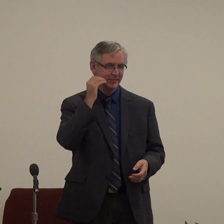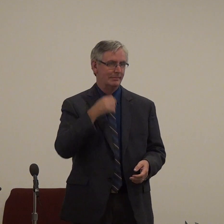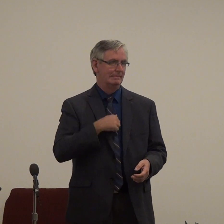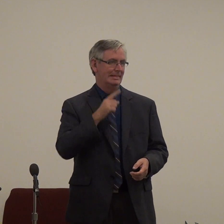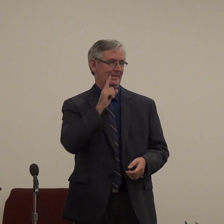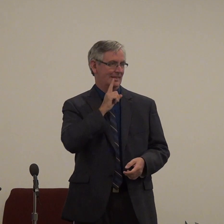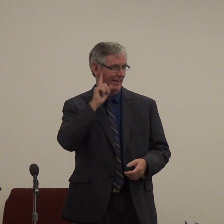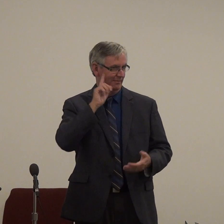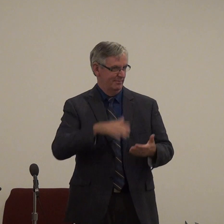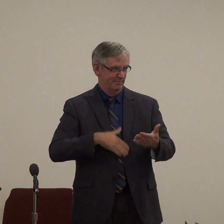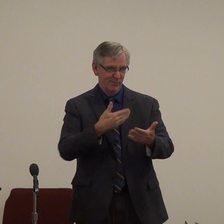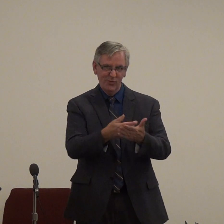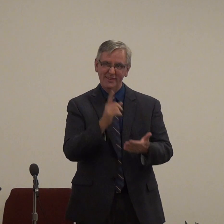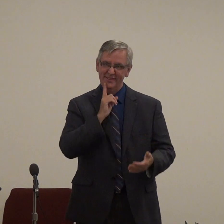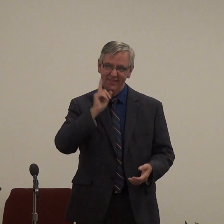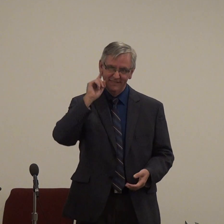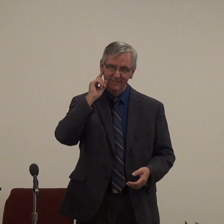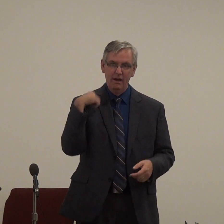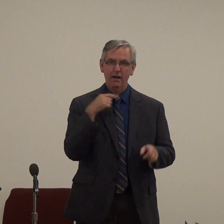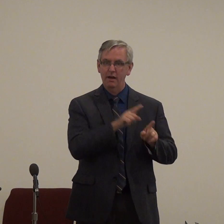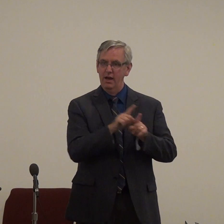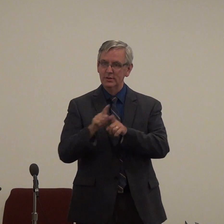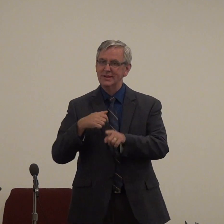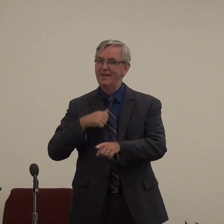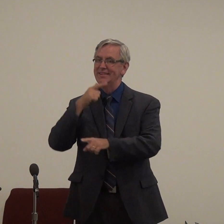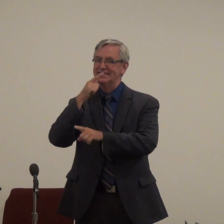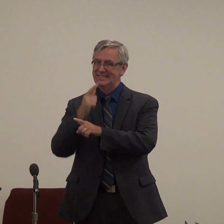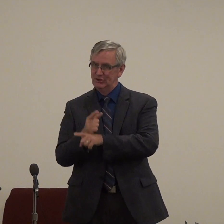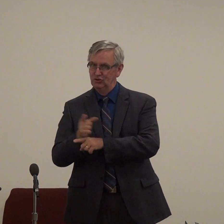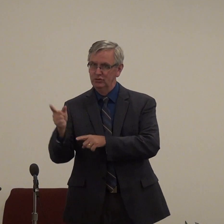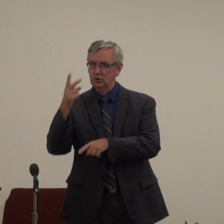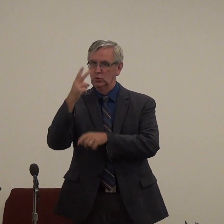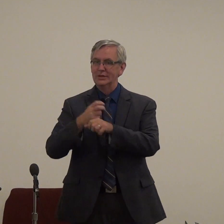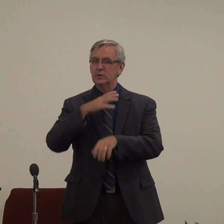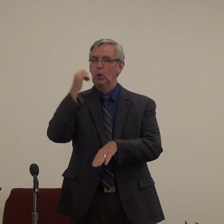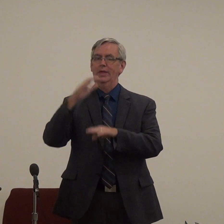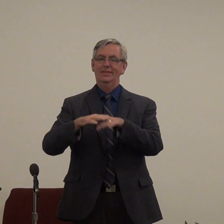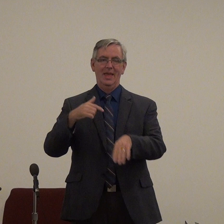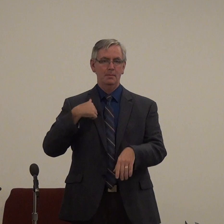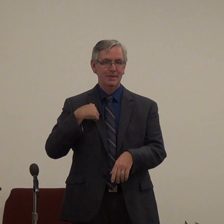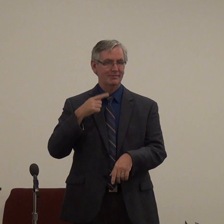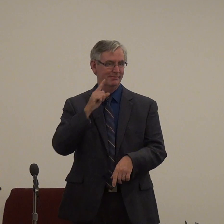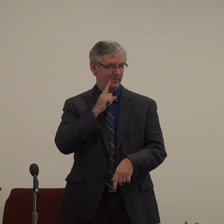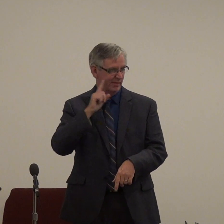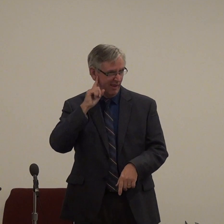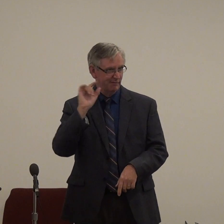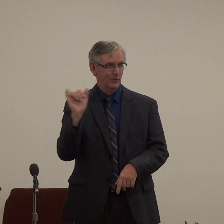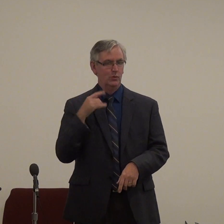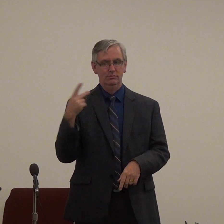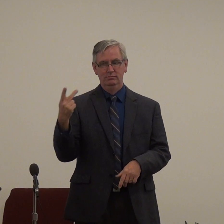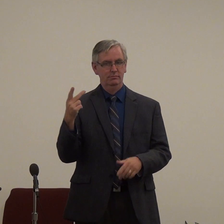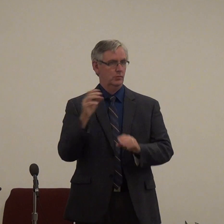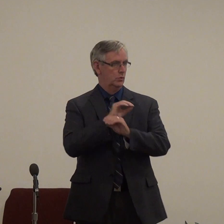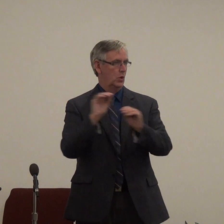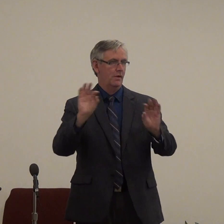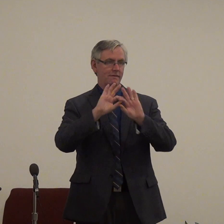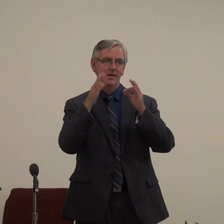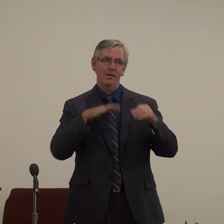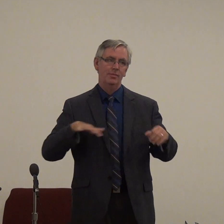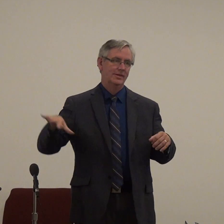John Olson, and I am deaf. I was born deaf. I have a sister 2 years older than me, also deaf. We